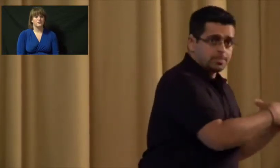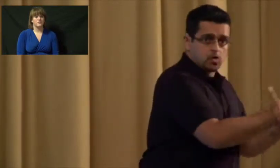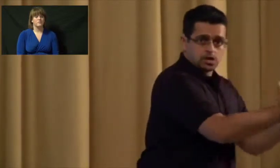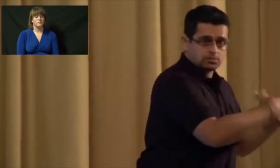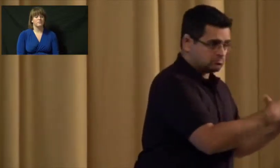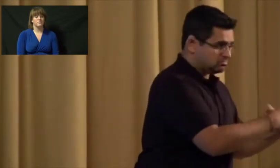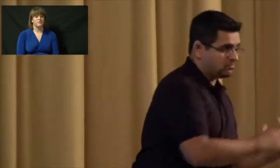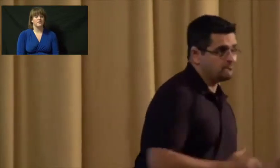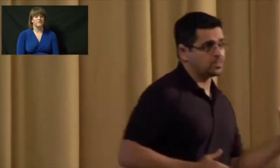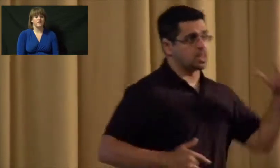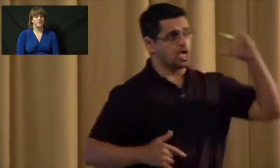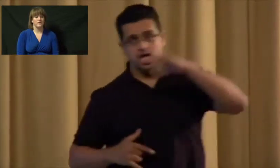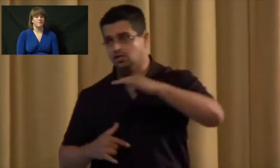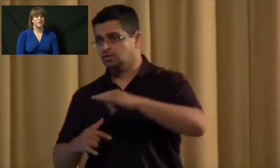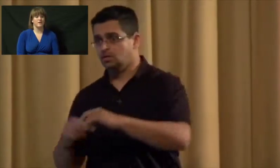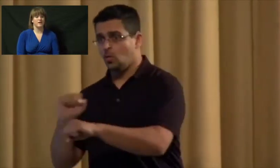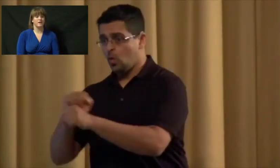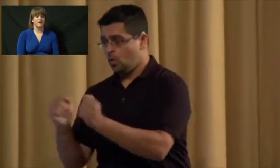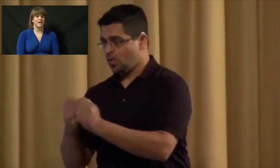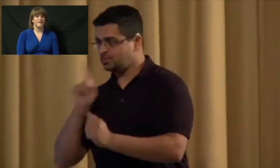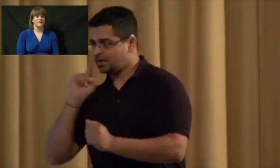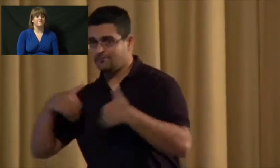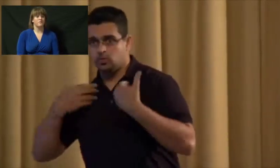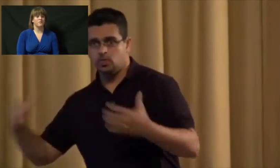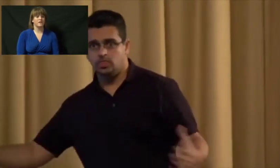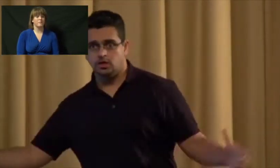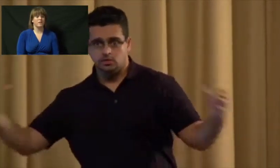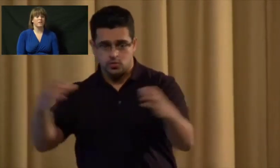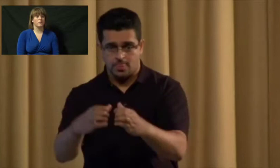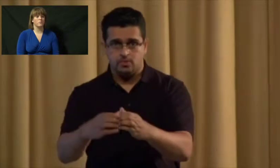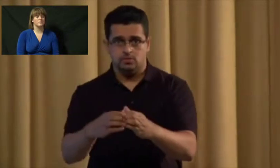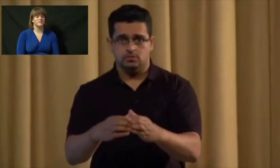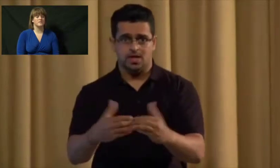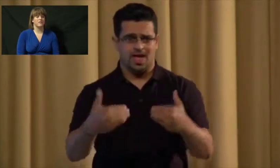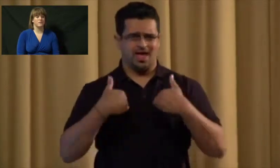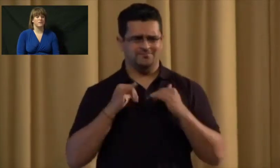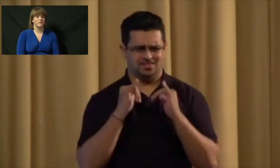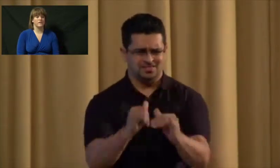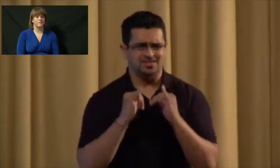group of people lived in America and they flew over to Cambodia to work with deaf community,